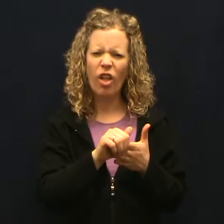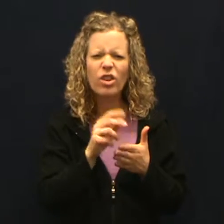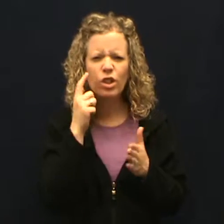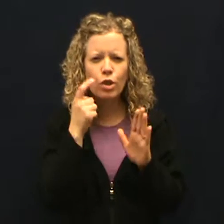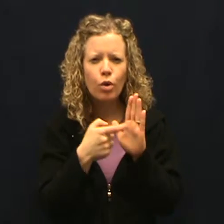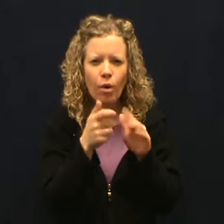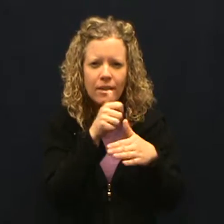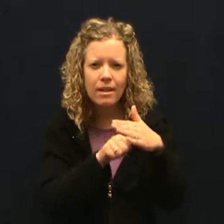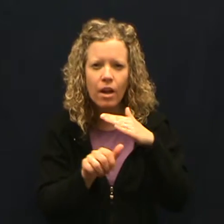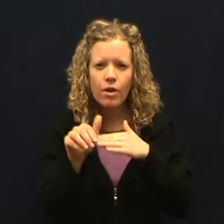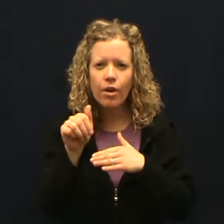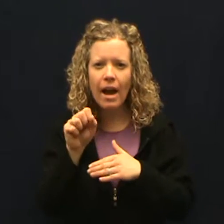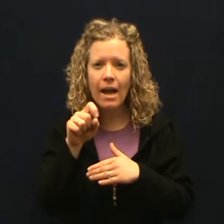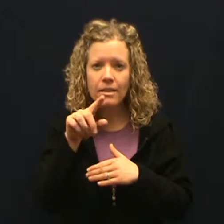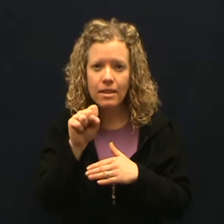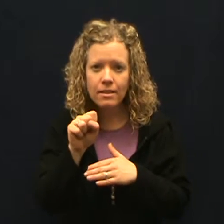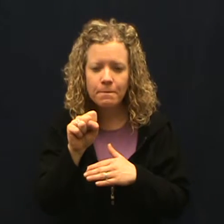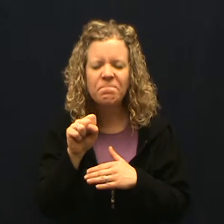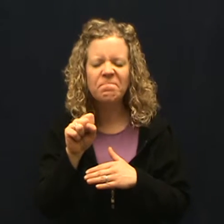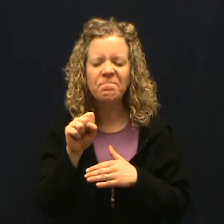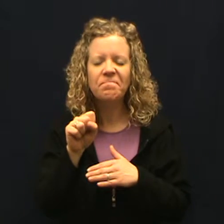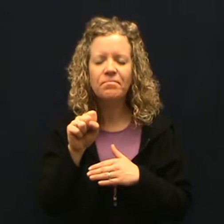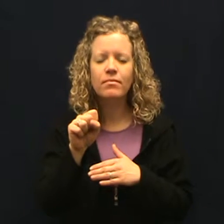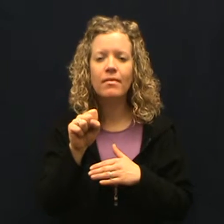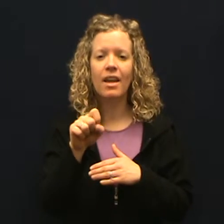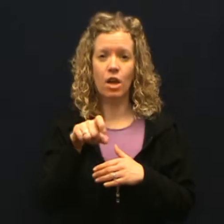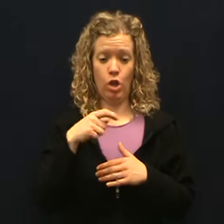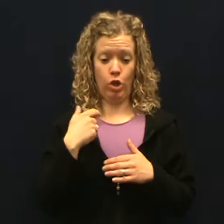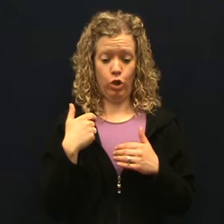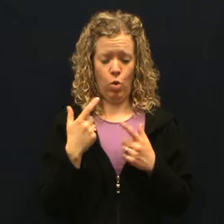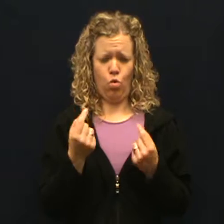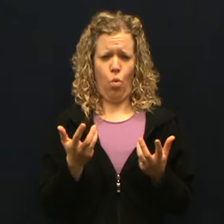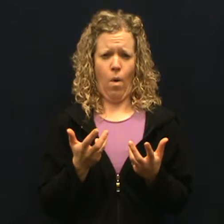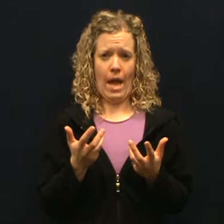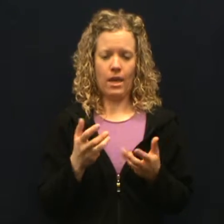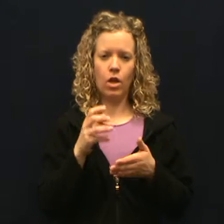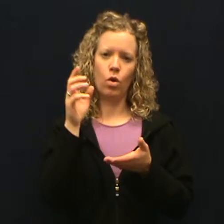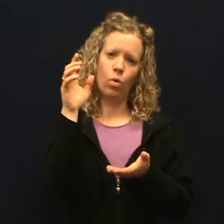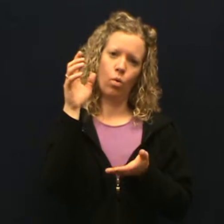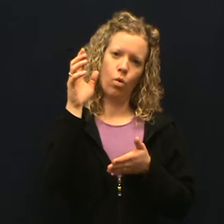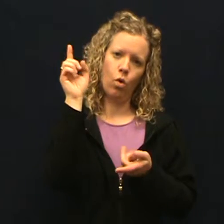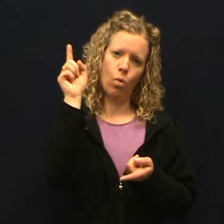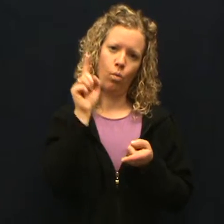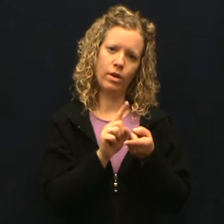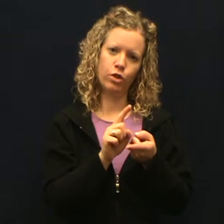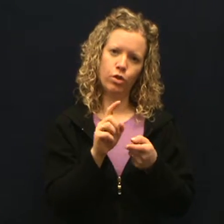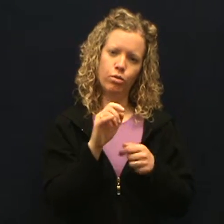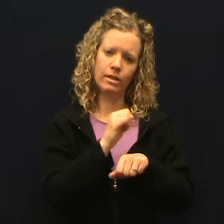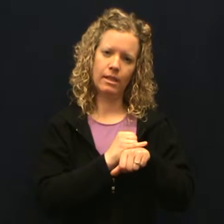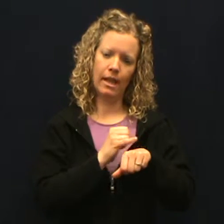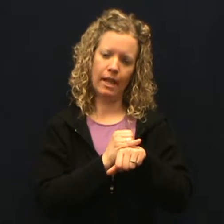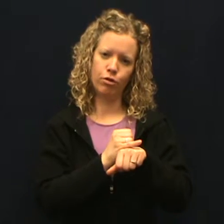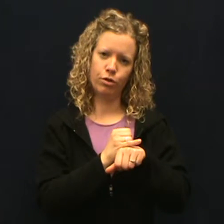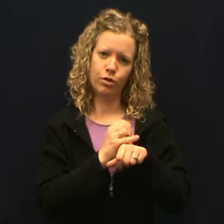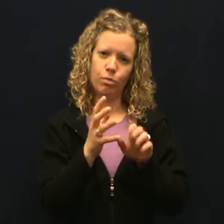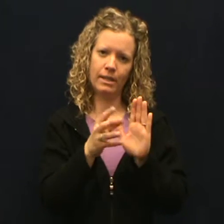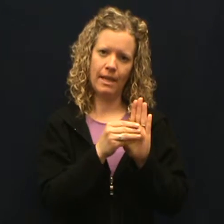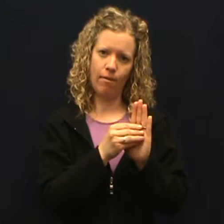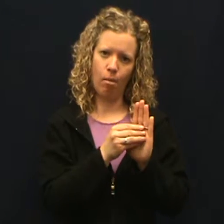there? And so we have to reduce interest receivable by $1,000 because we've recorded a receivable for part of